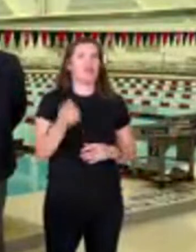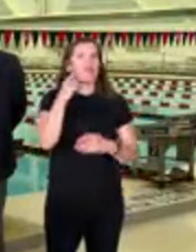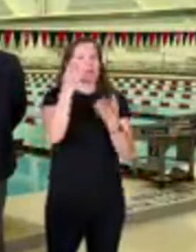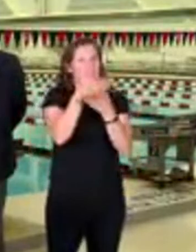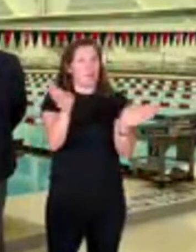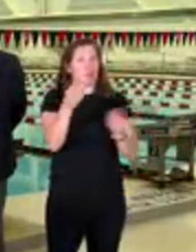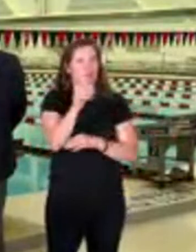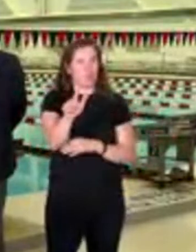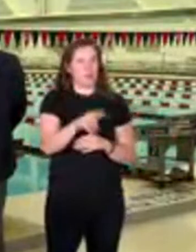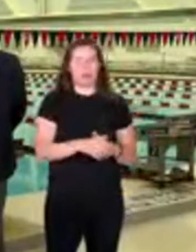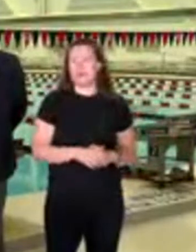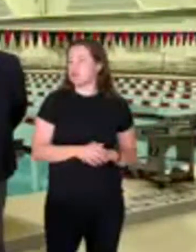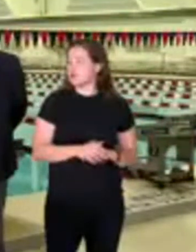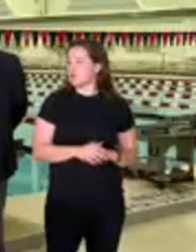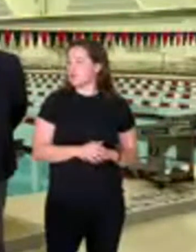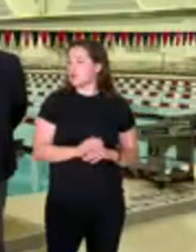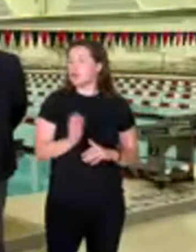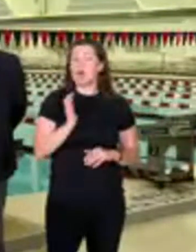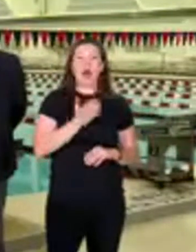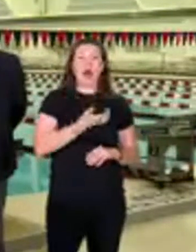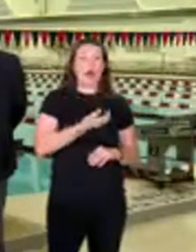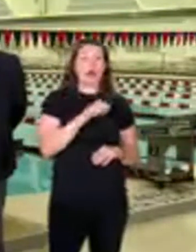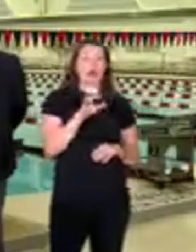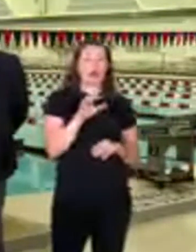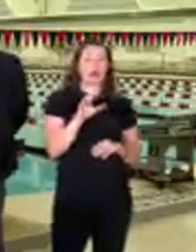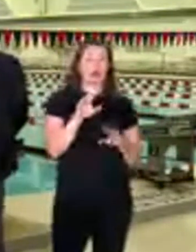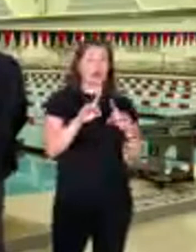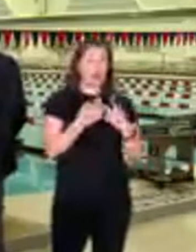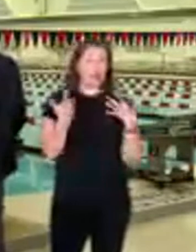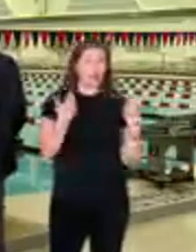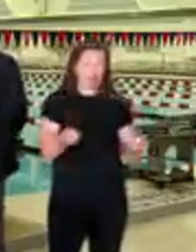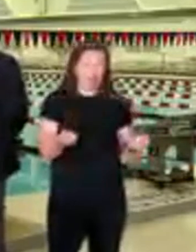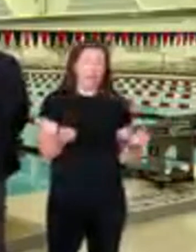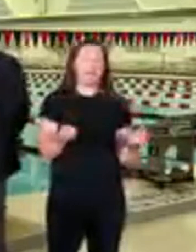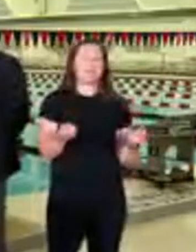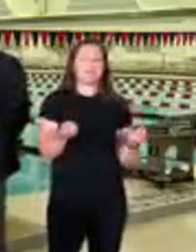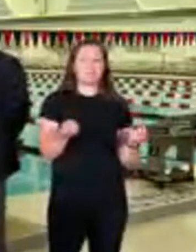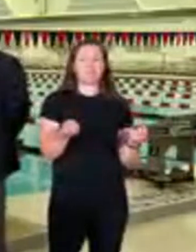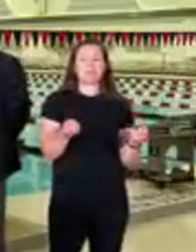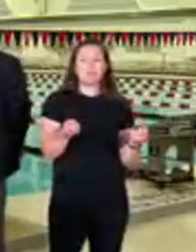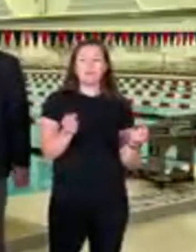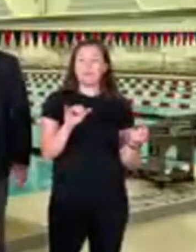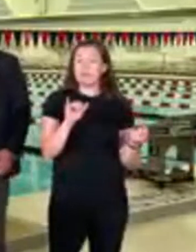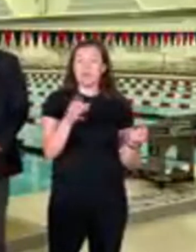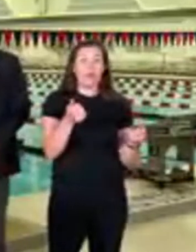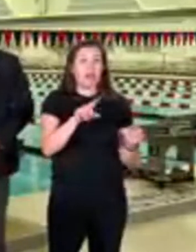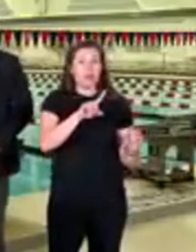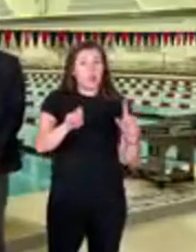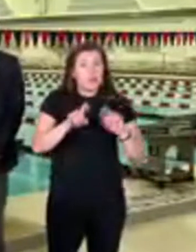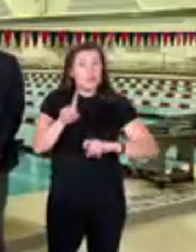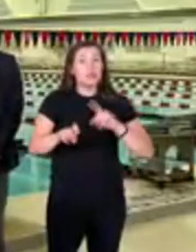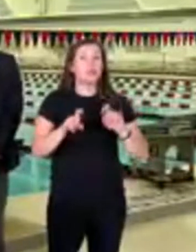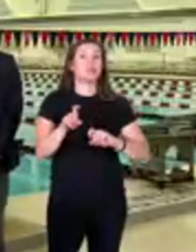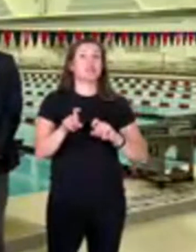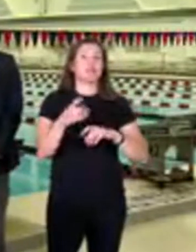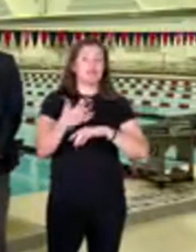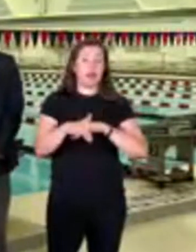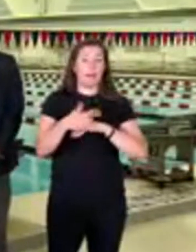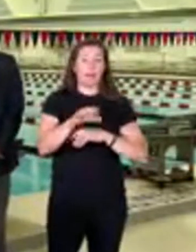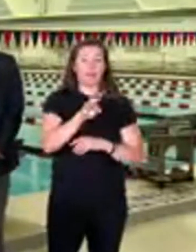pools. So our County Department of Health is if you have any questions, is at